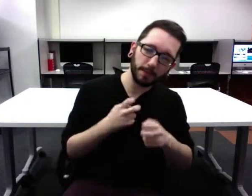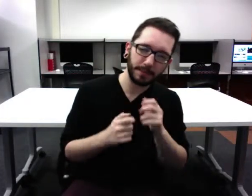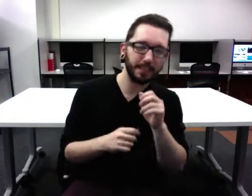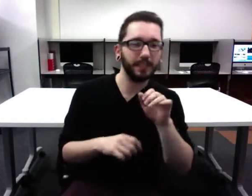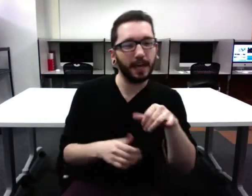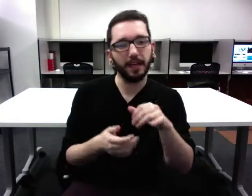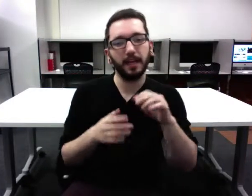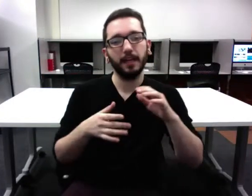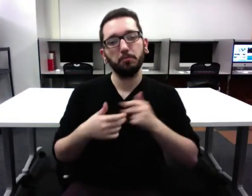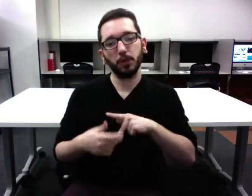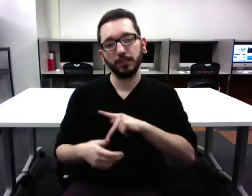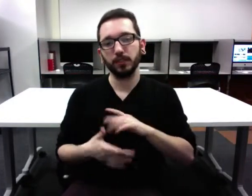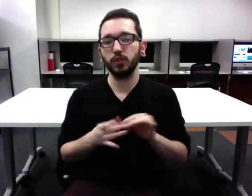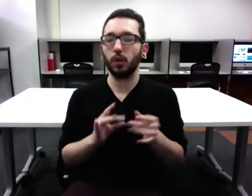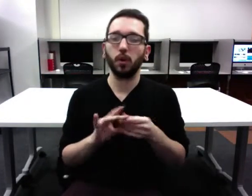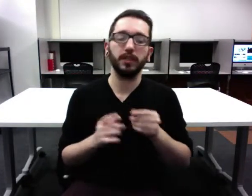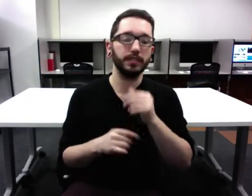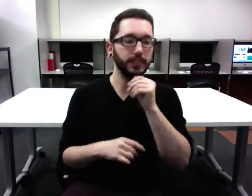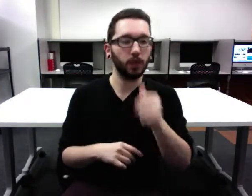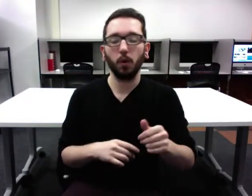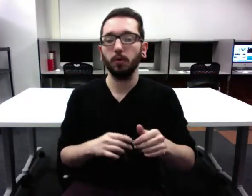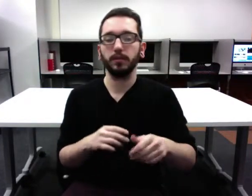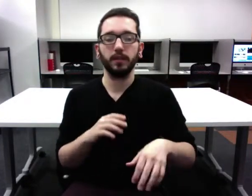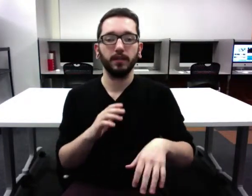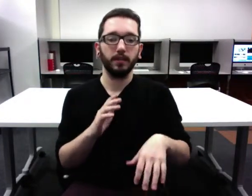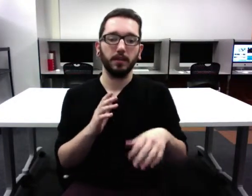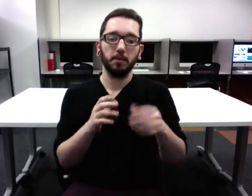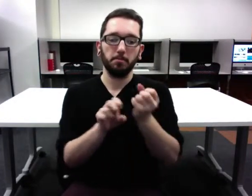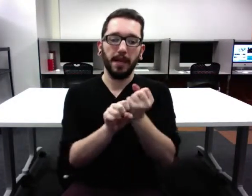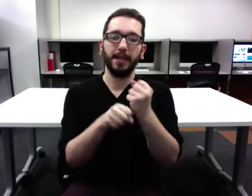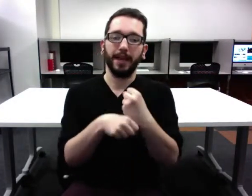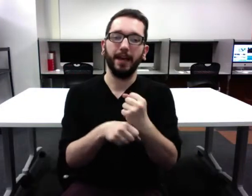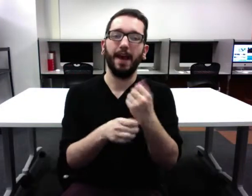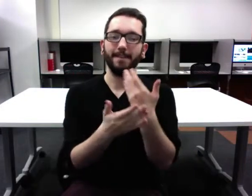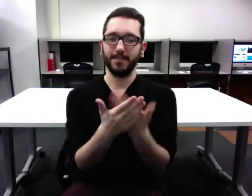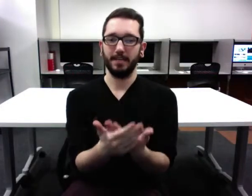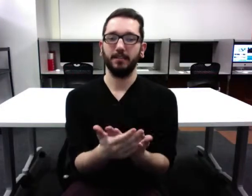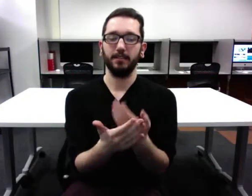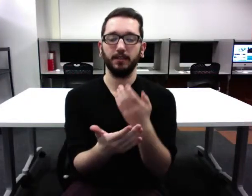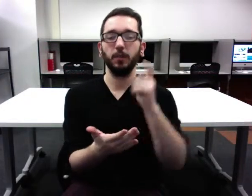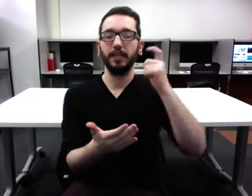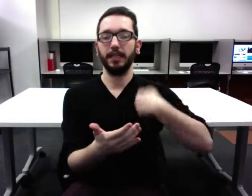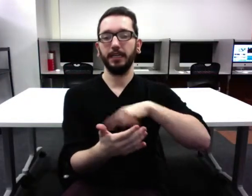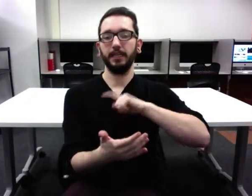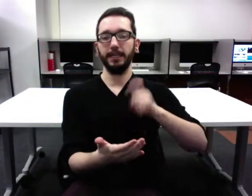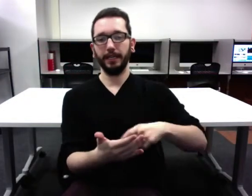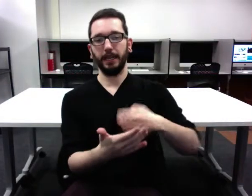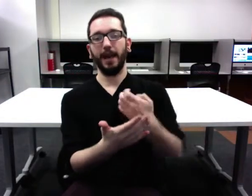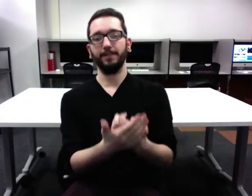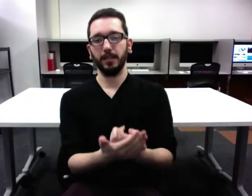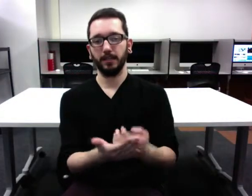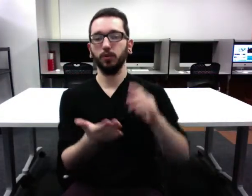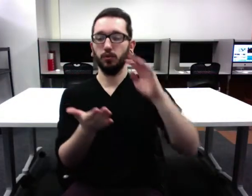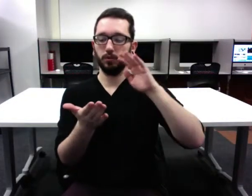evidence. We need to collect those, we learn from them, we puzzle about them, but we need research on what's